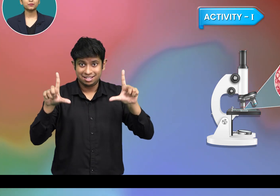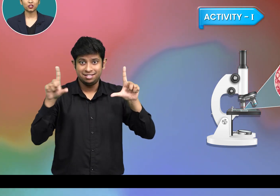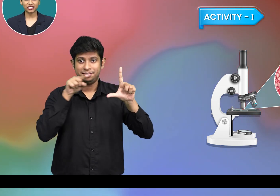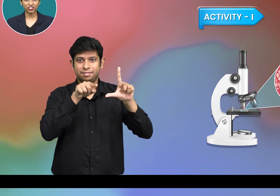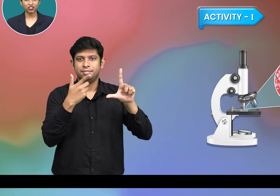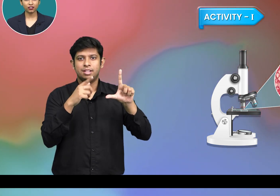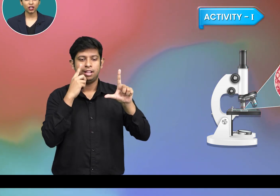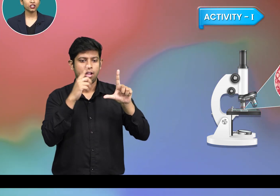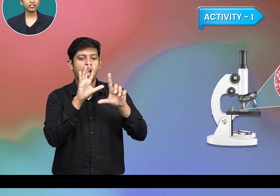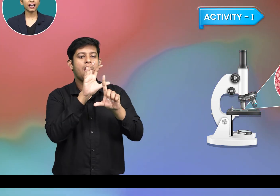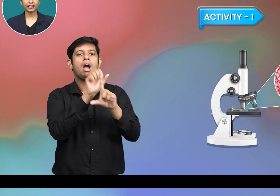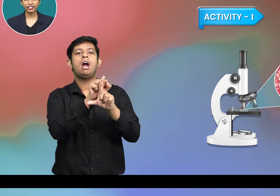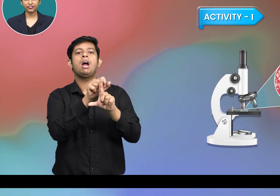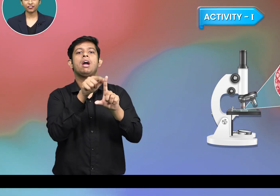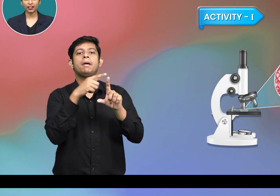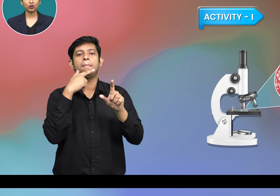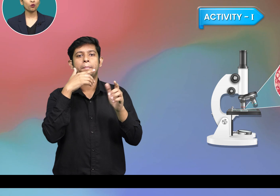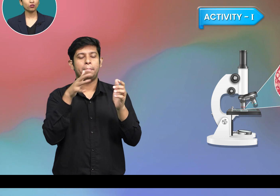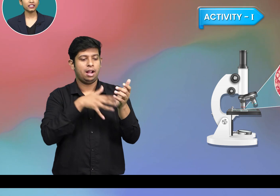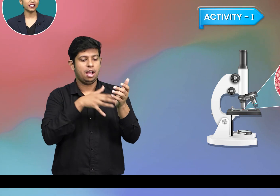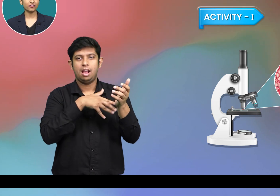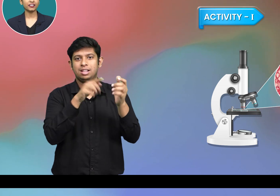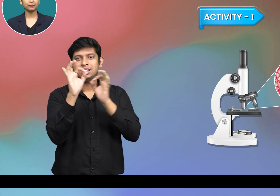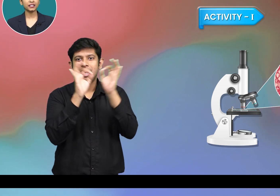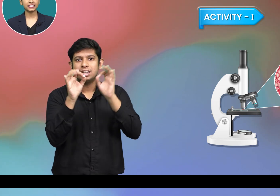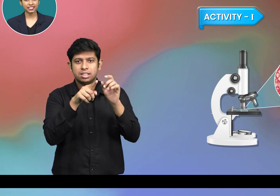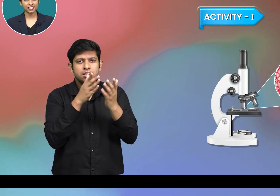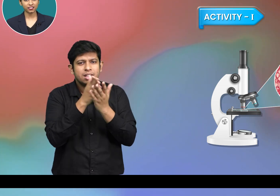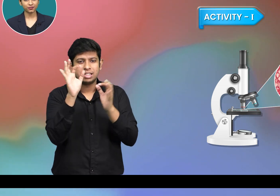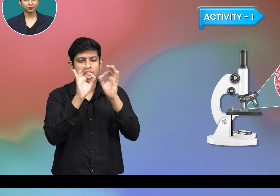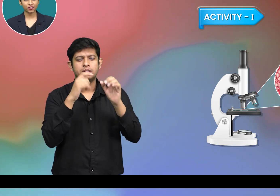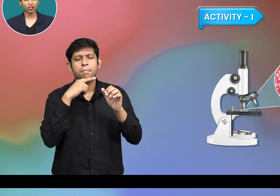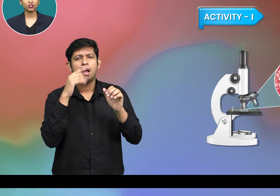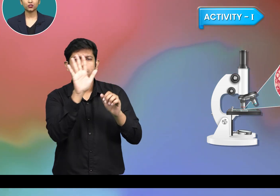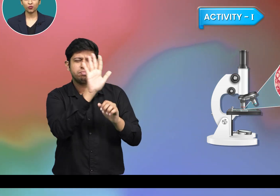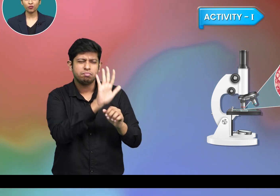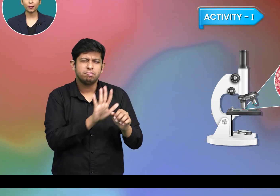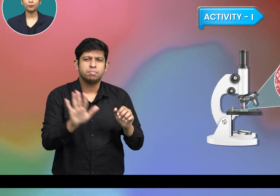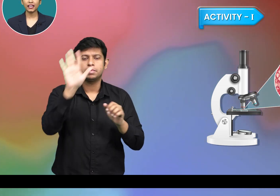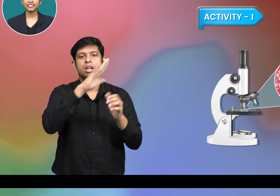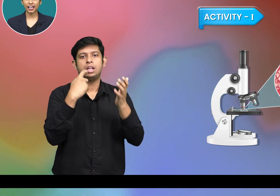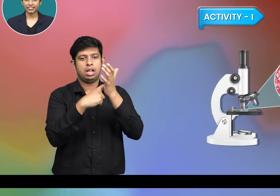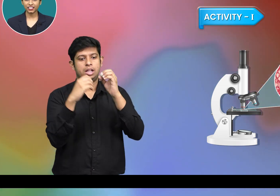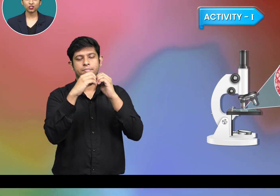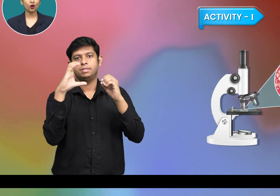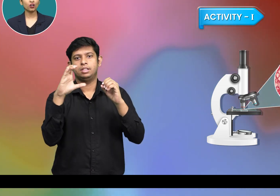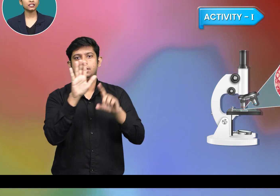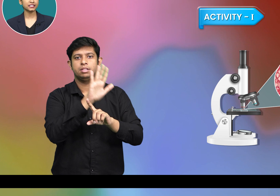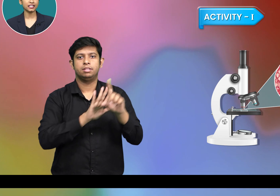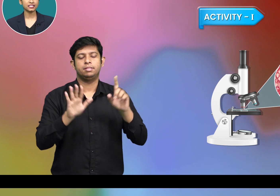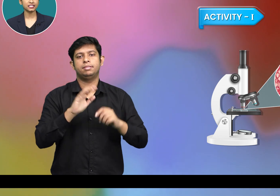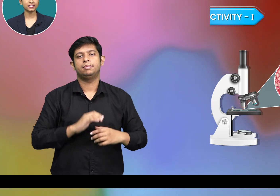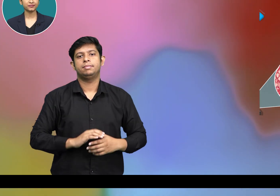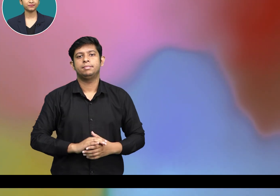In this procedure, you can identify only red blood cells. Through blood contains all